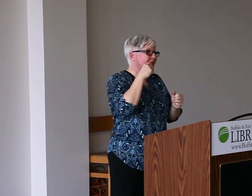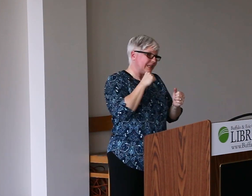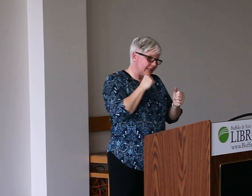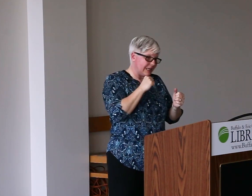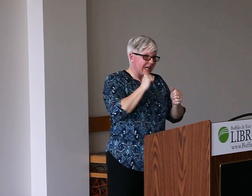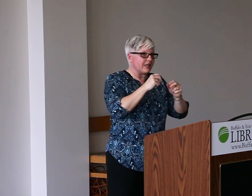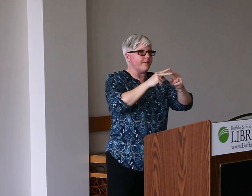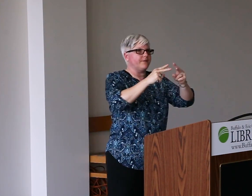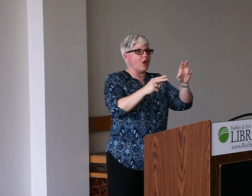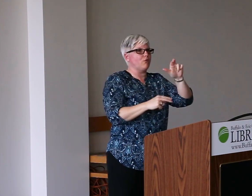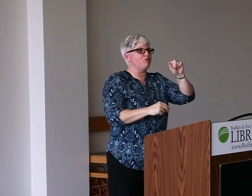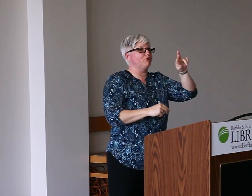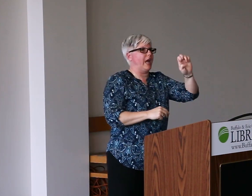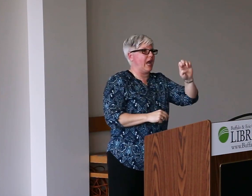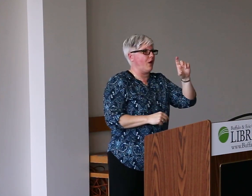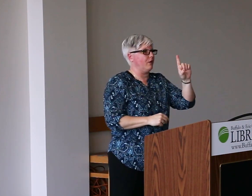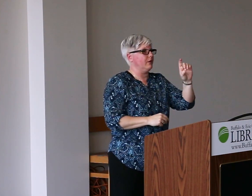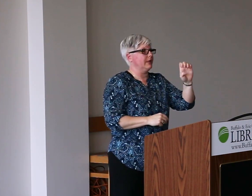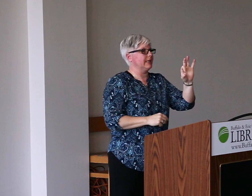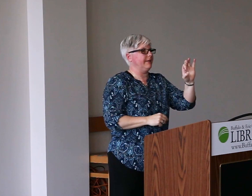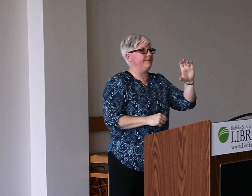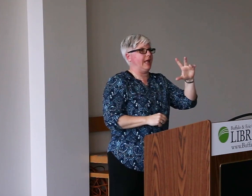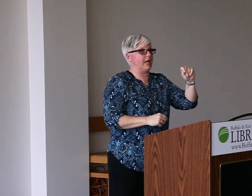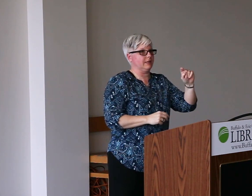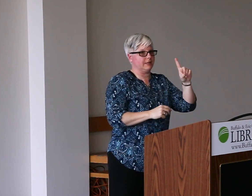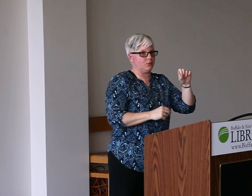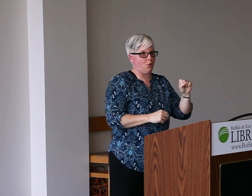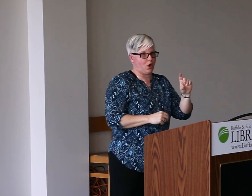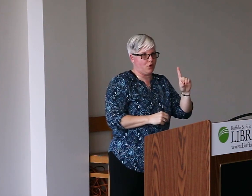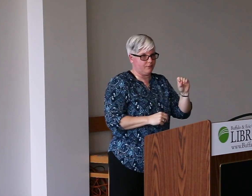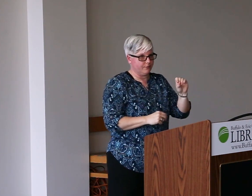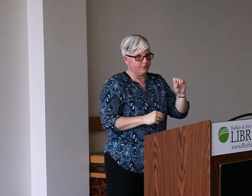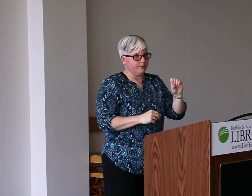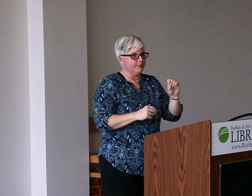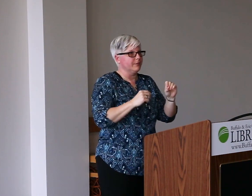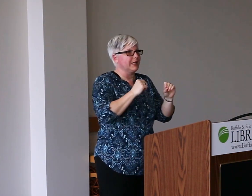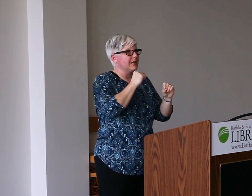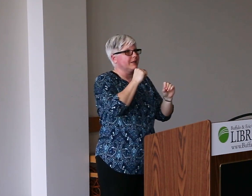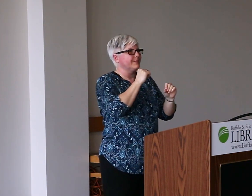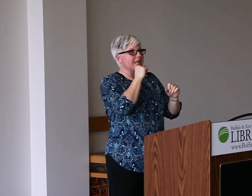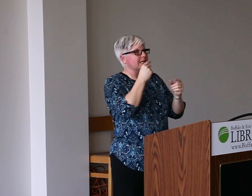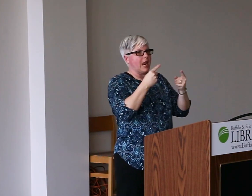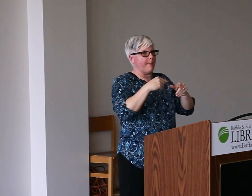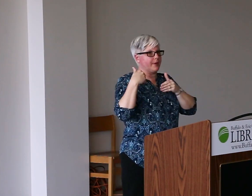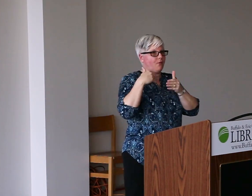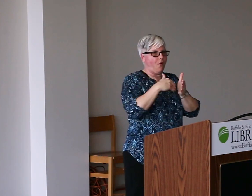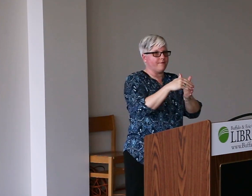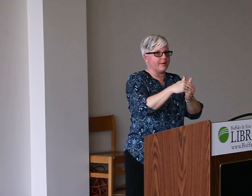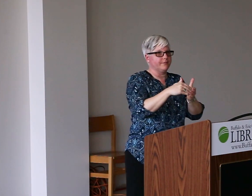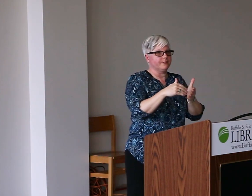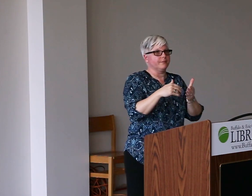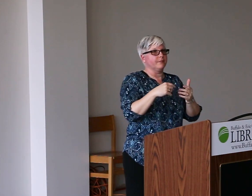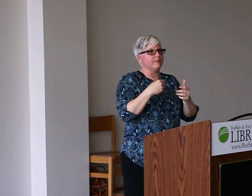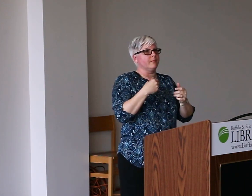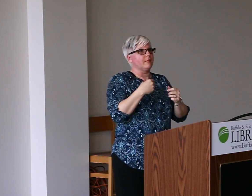With Wardenburg syndrome, it's a very rare defect. It doesn't happen often.